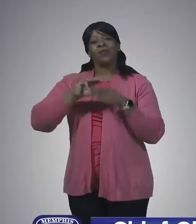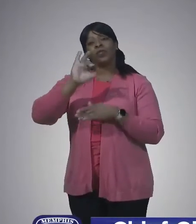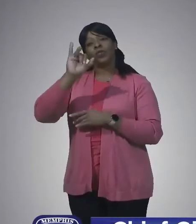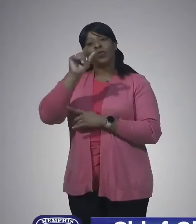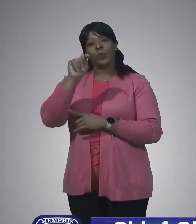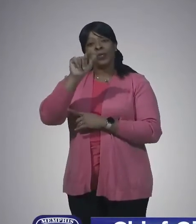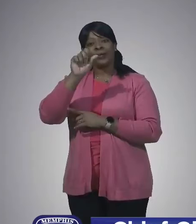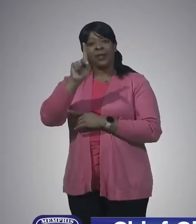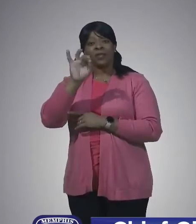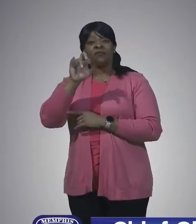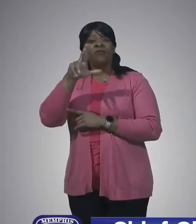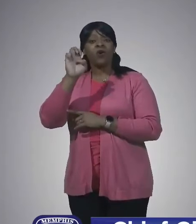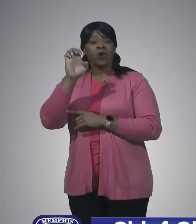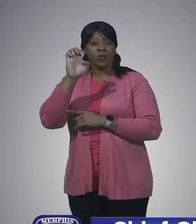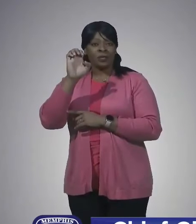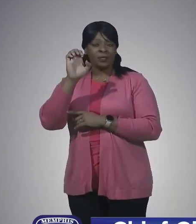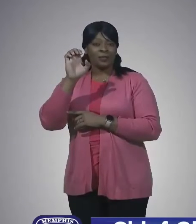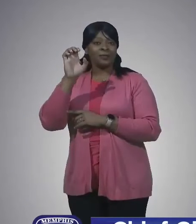Task Force